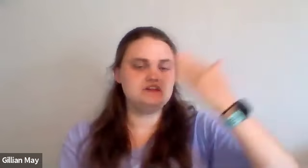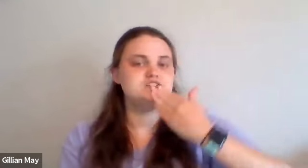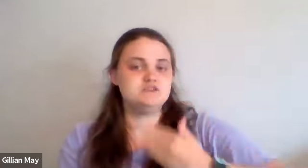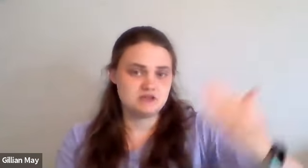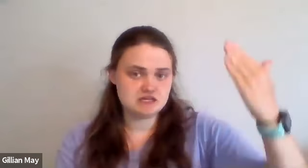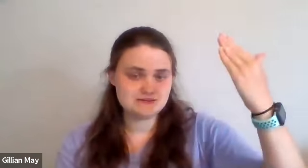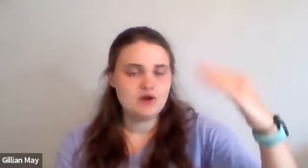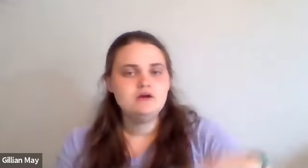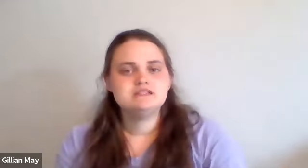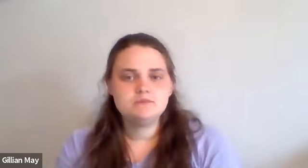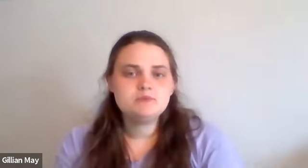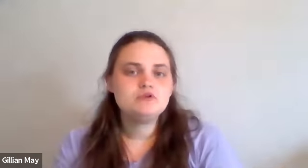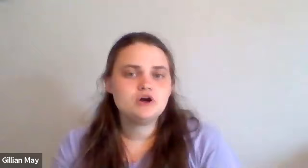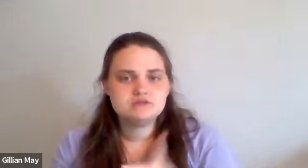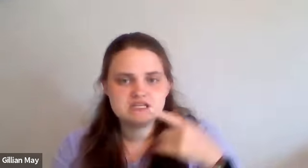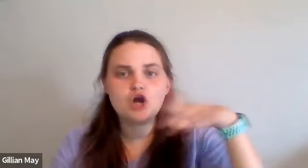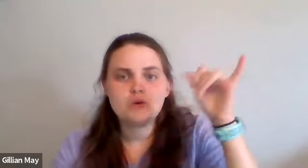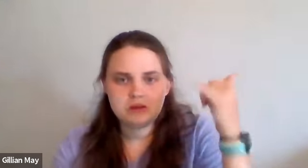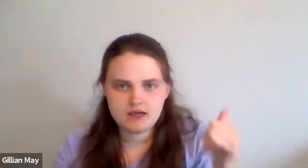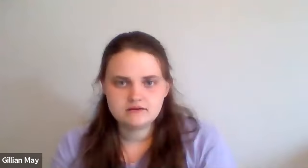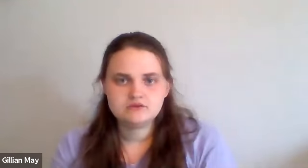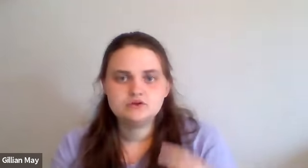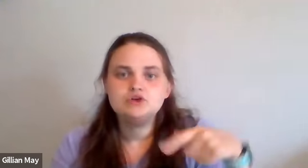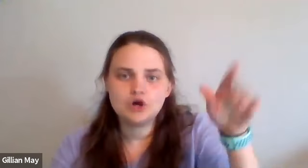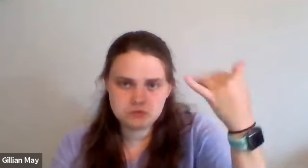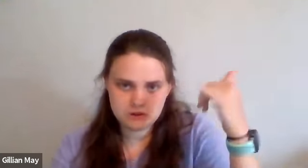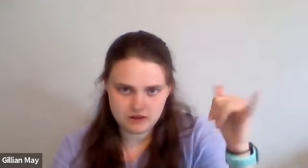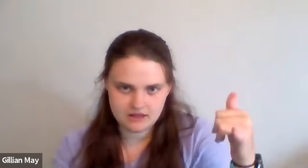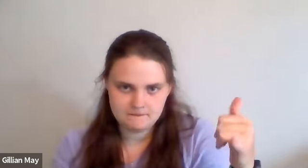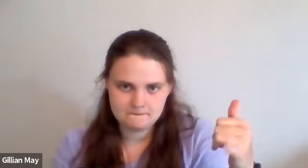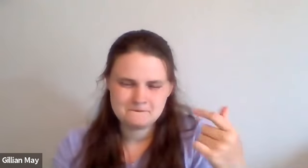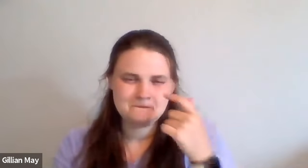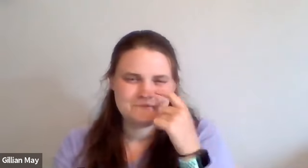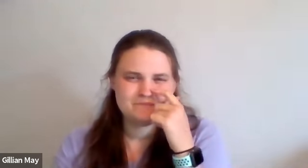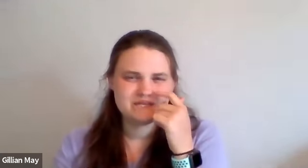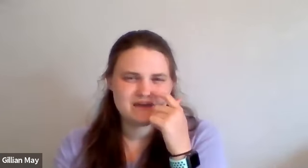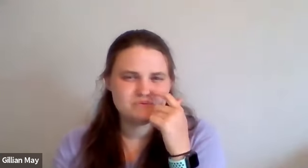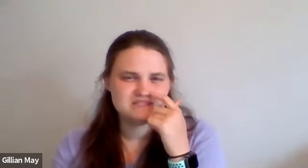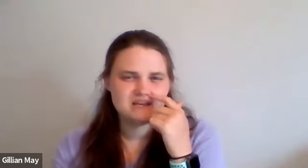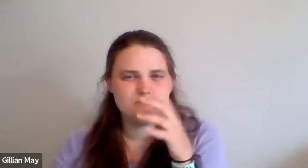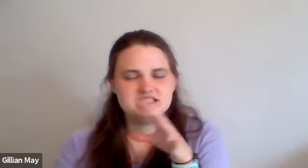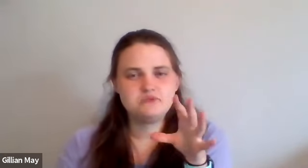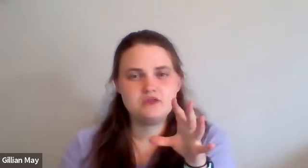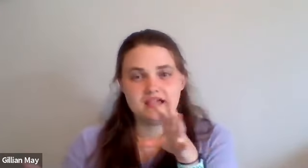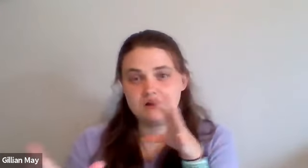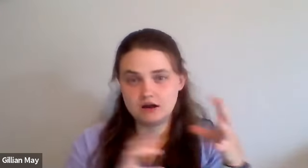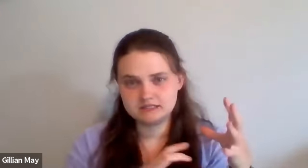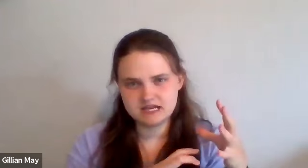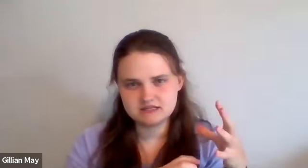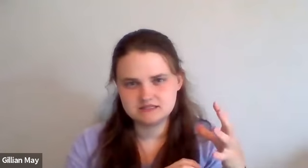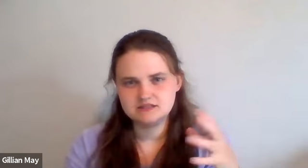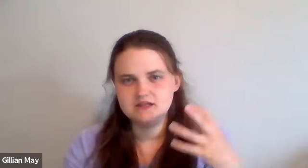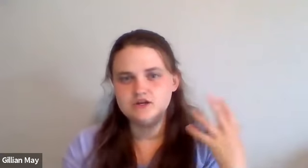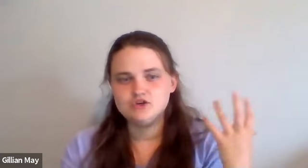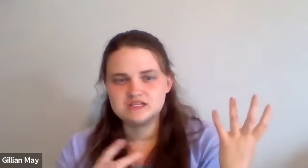They just do this. Some people will go say go play. Go play. But that one's kind of picked up on like context, because